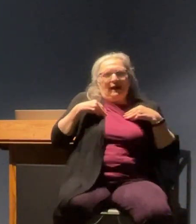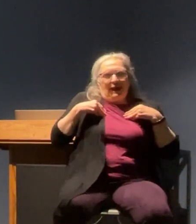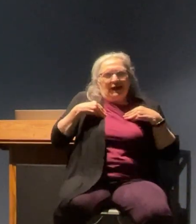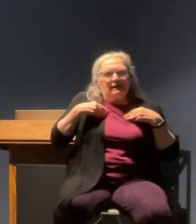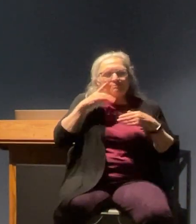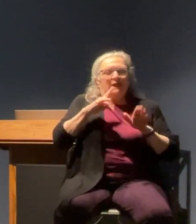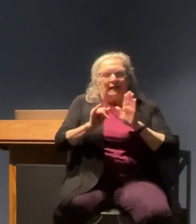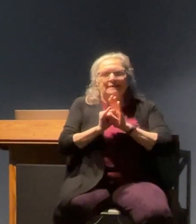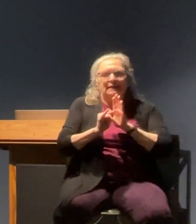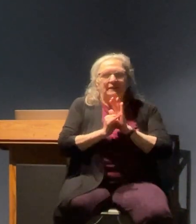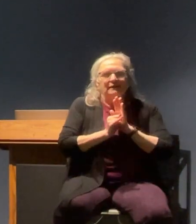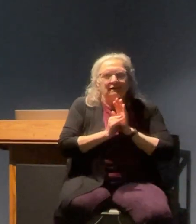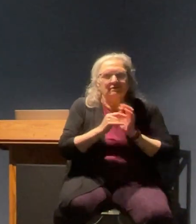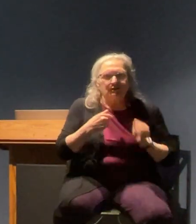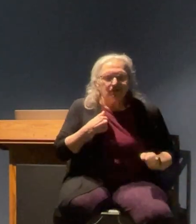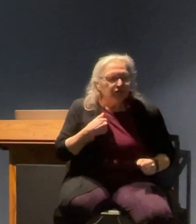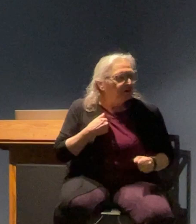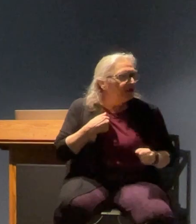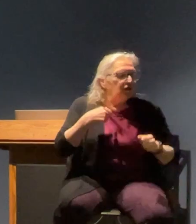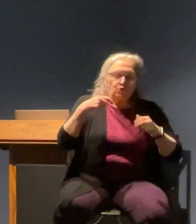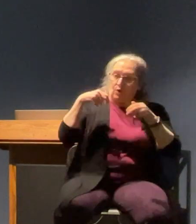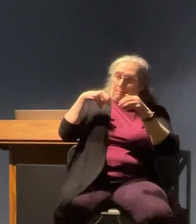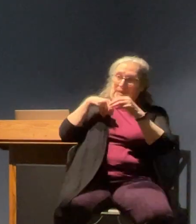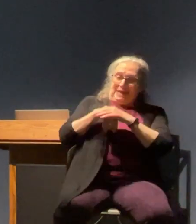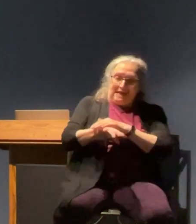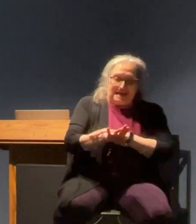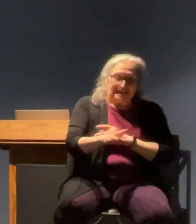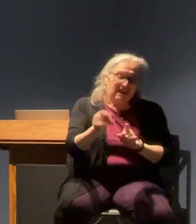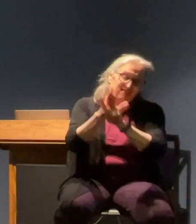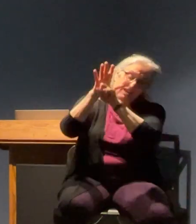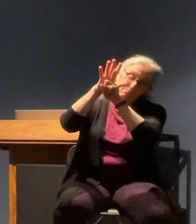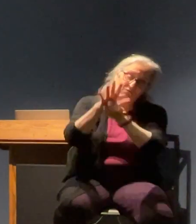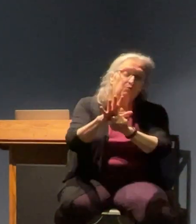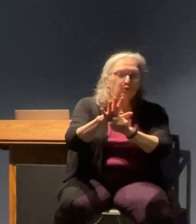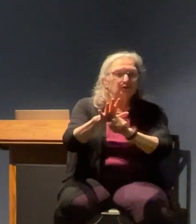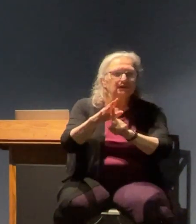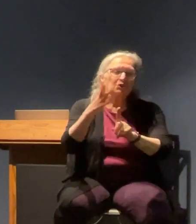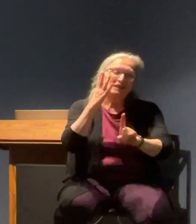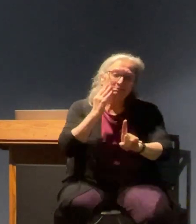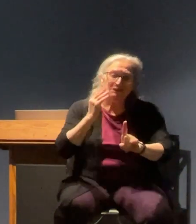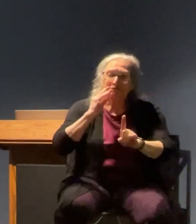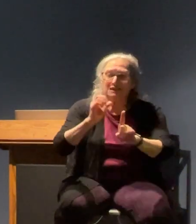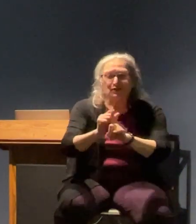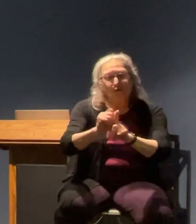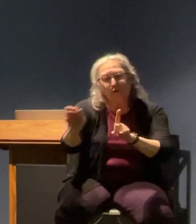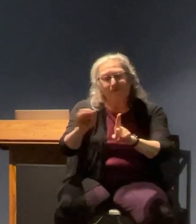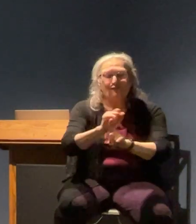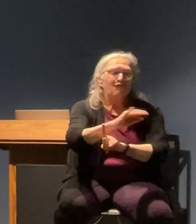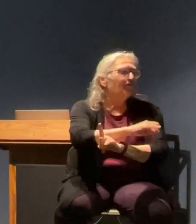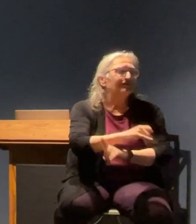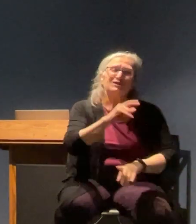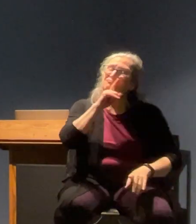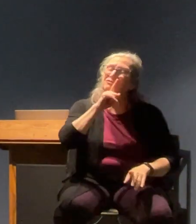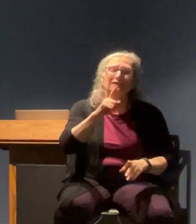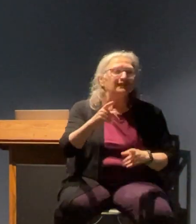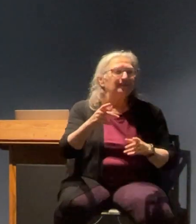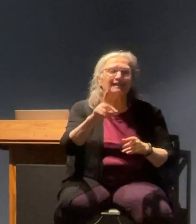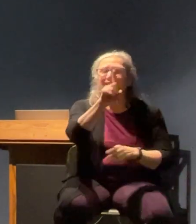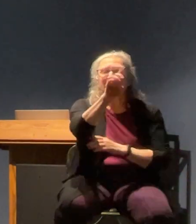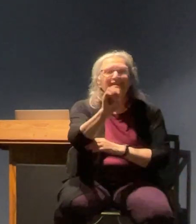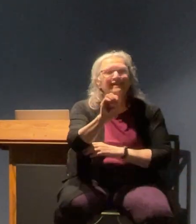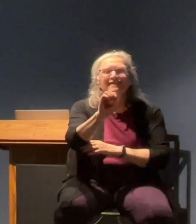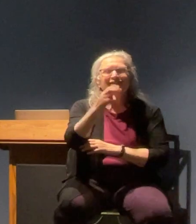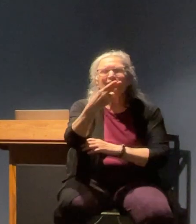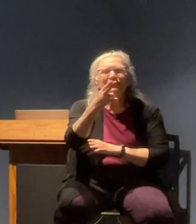you come into the system and impose this experience. It's a form. It's dehumanizing, right? And